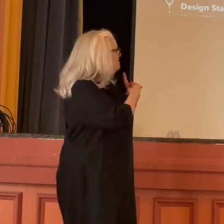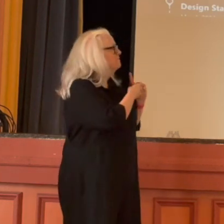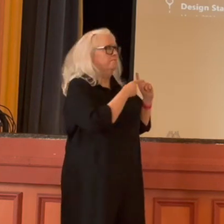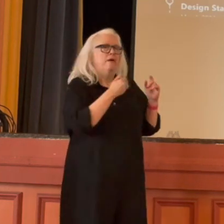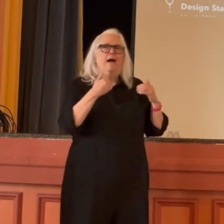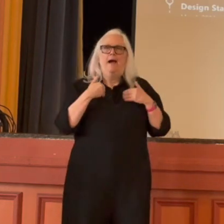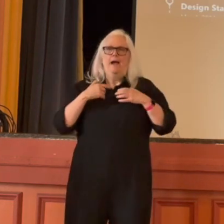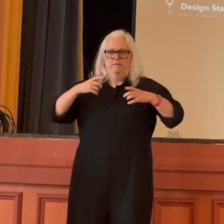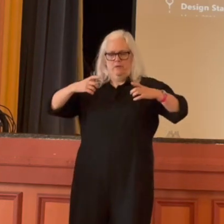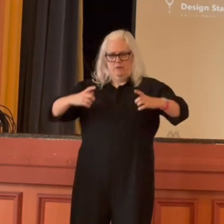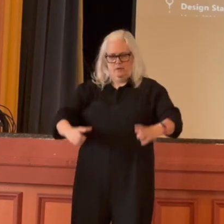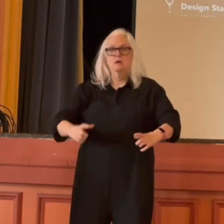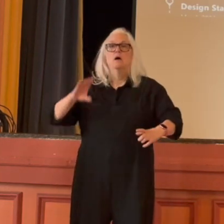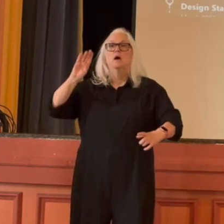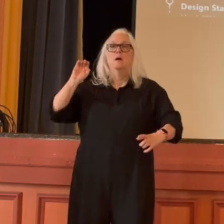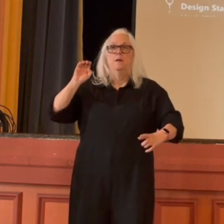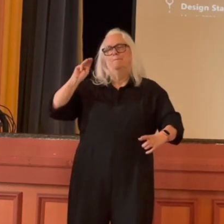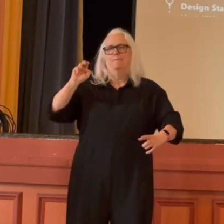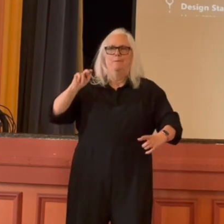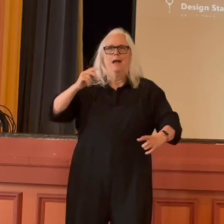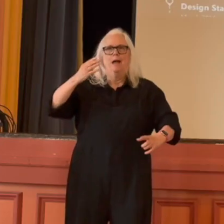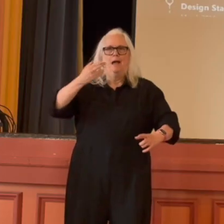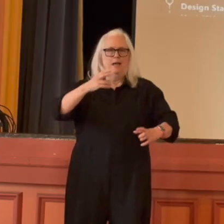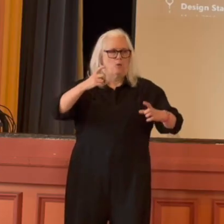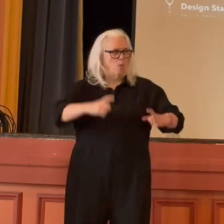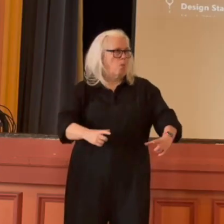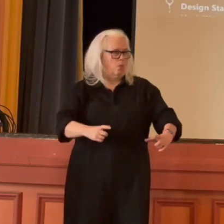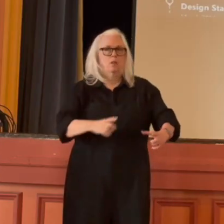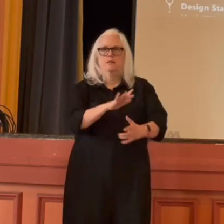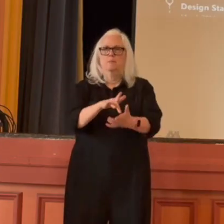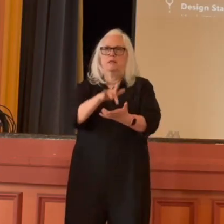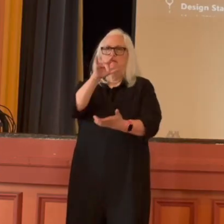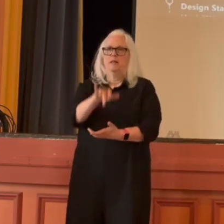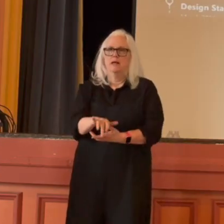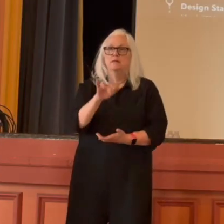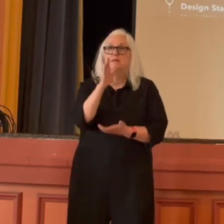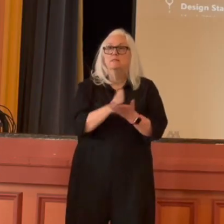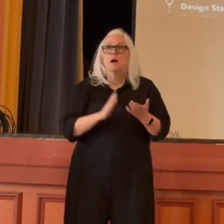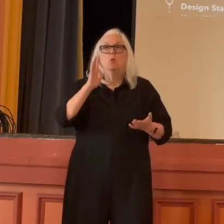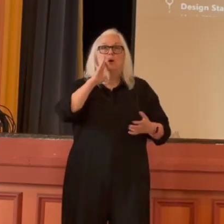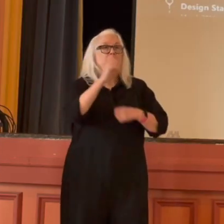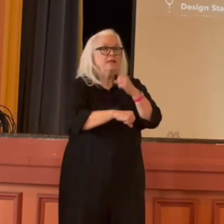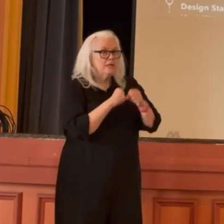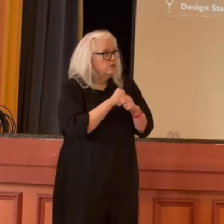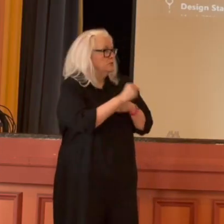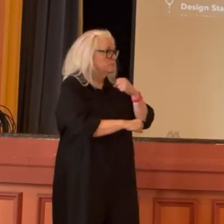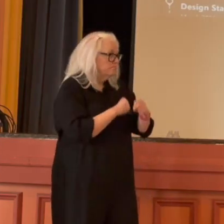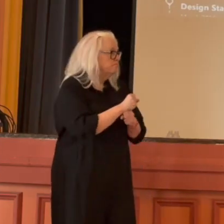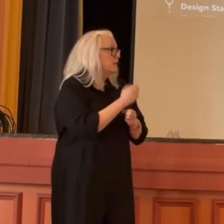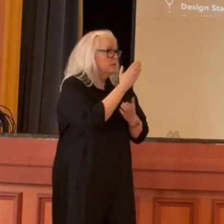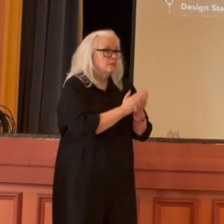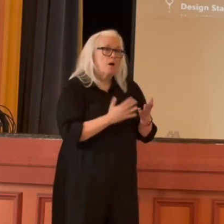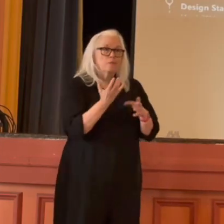just within that manhole. So some of these projects are going to be years. Some of these projects are a matter of a week